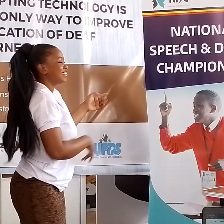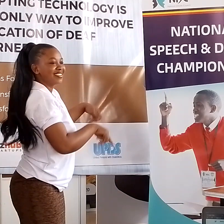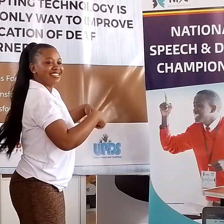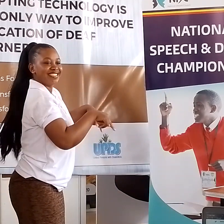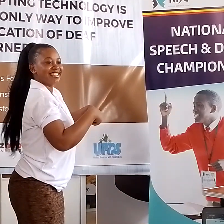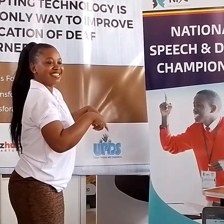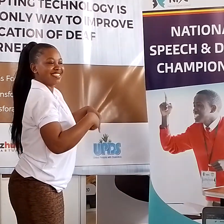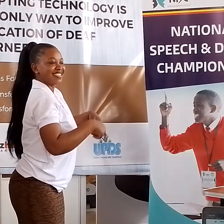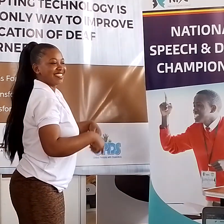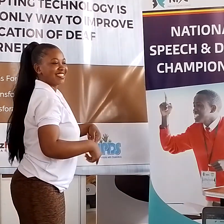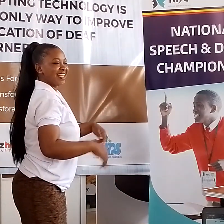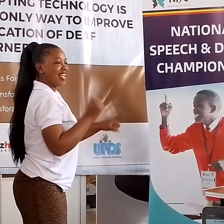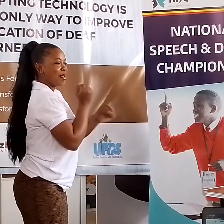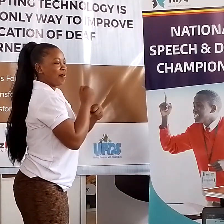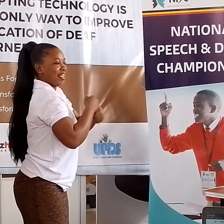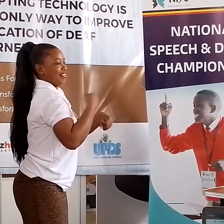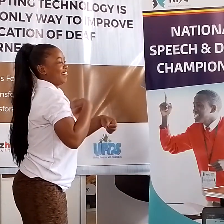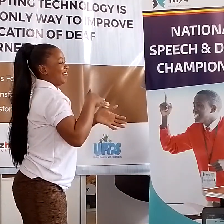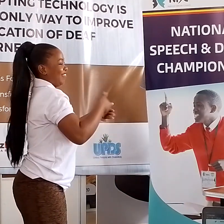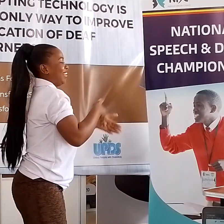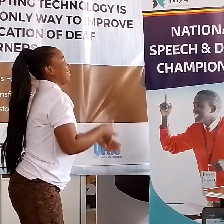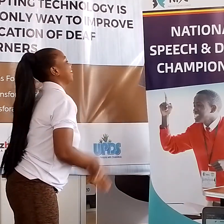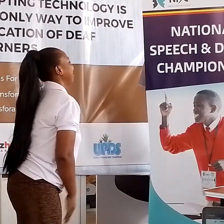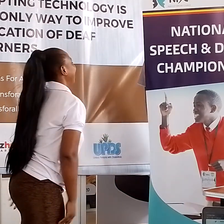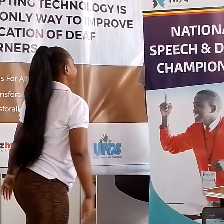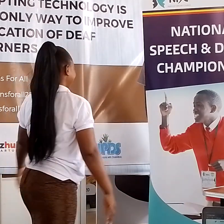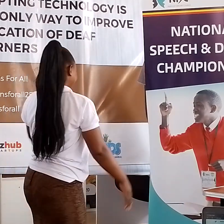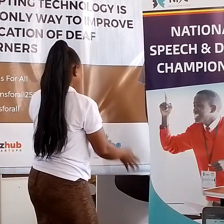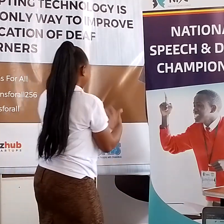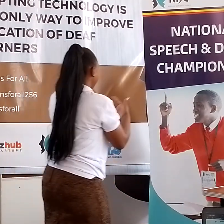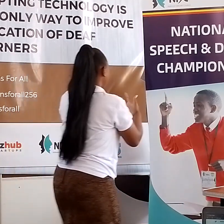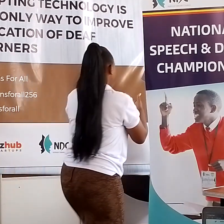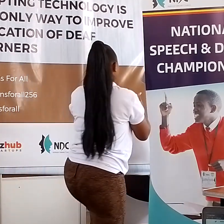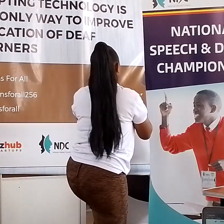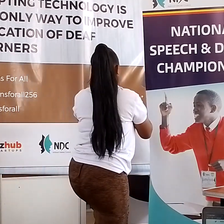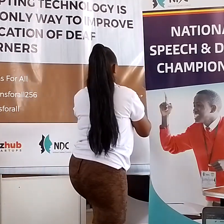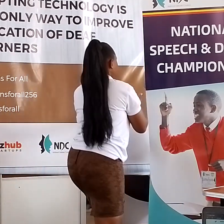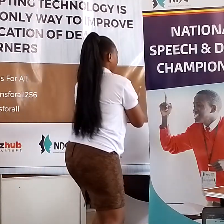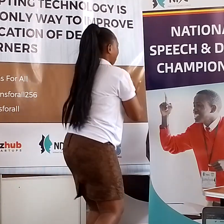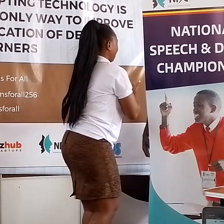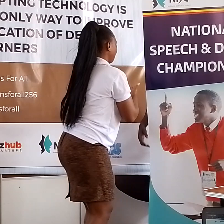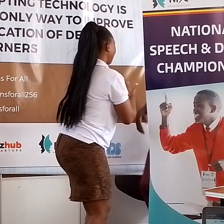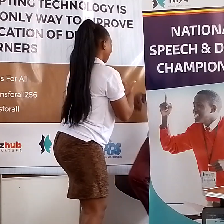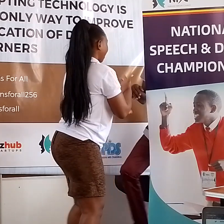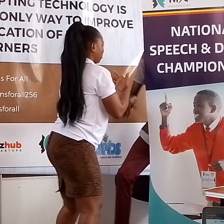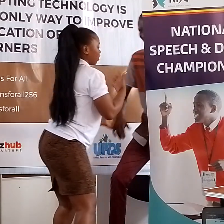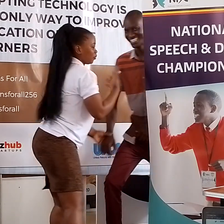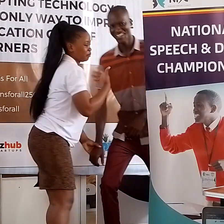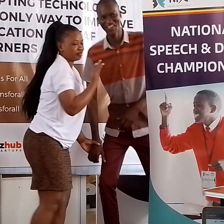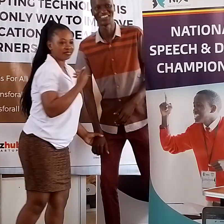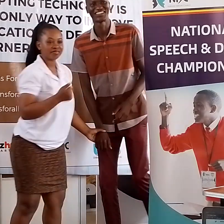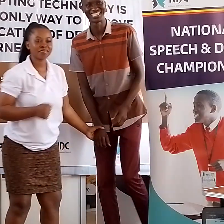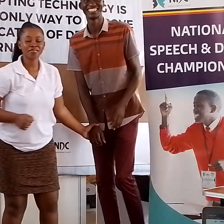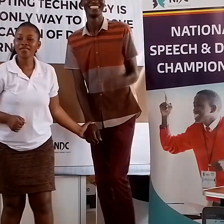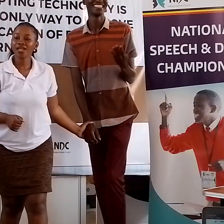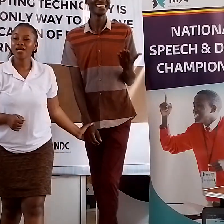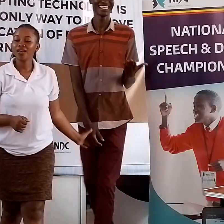Can you request for the best song you want? Can I choose for you?